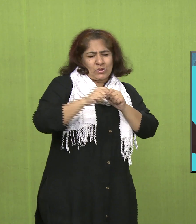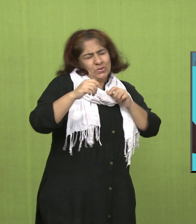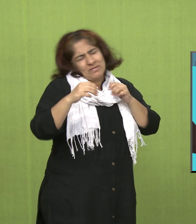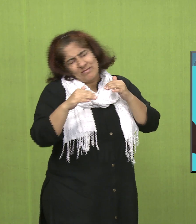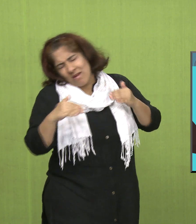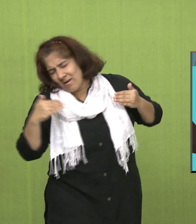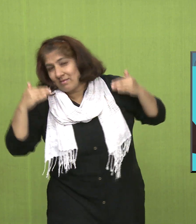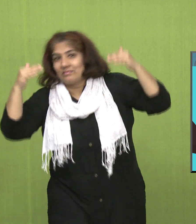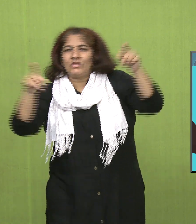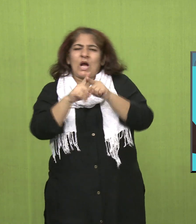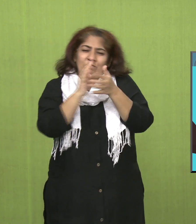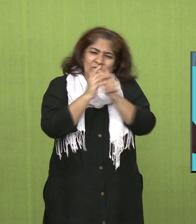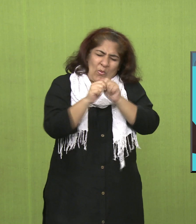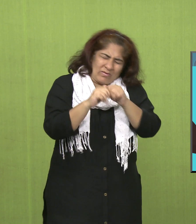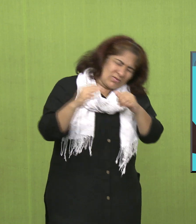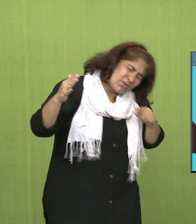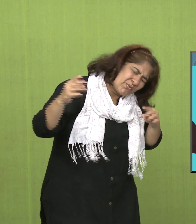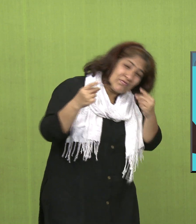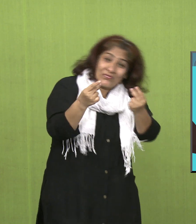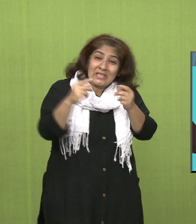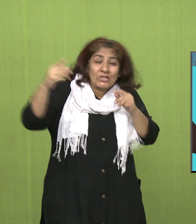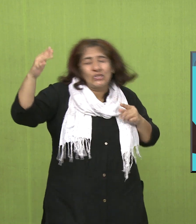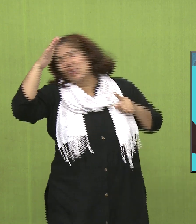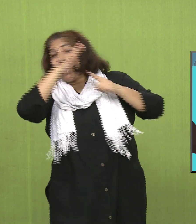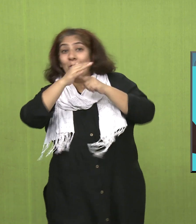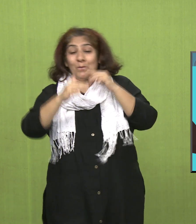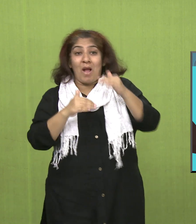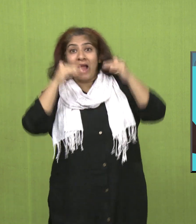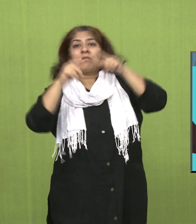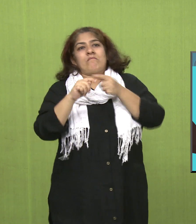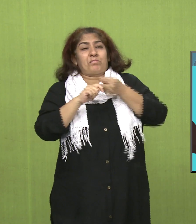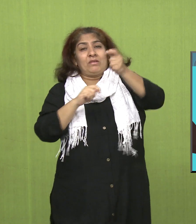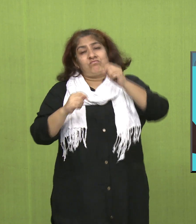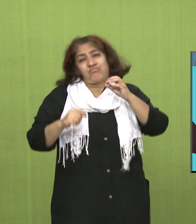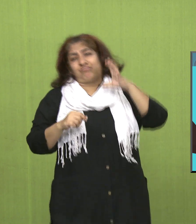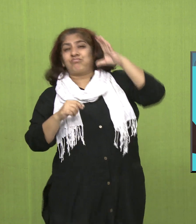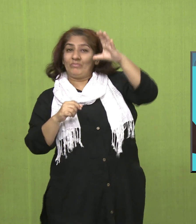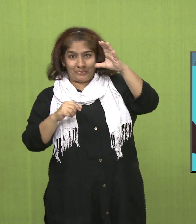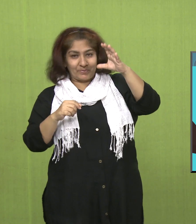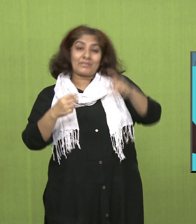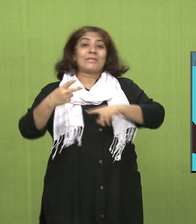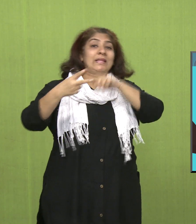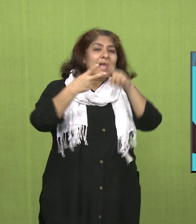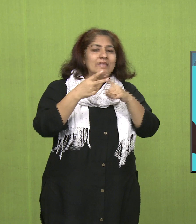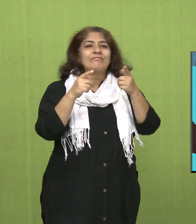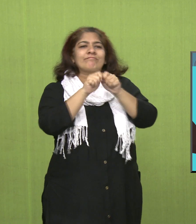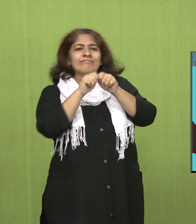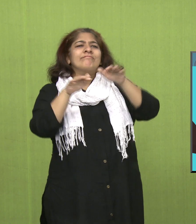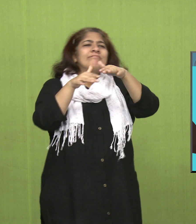and if a person is really good, skilled and outstanding performing, then a person is